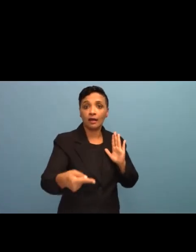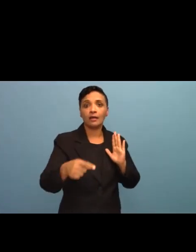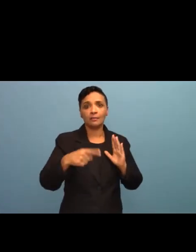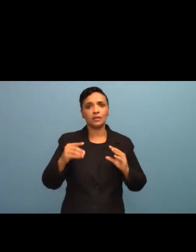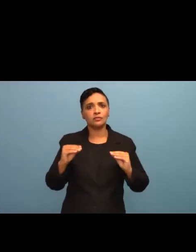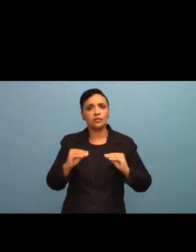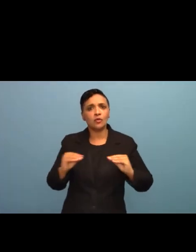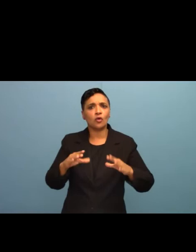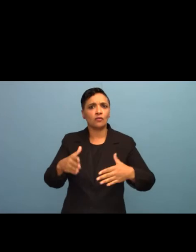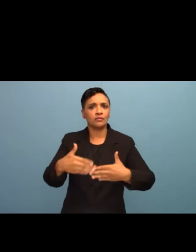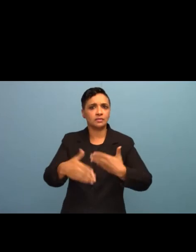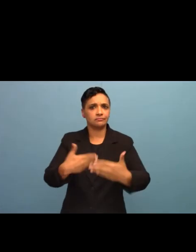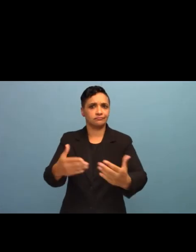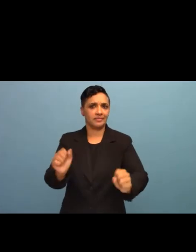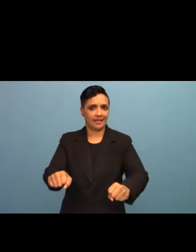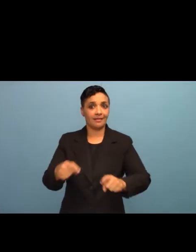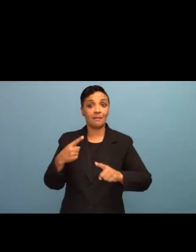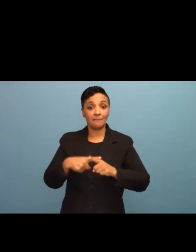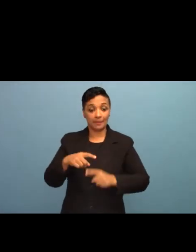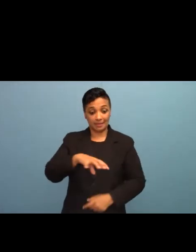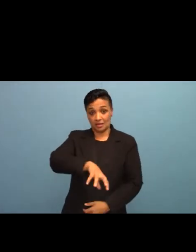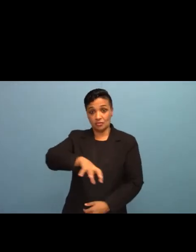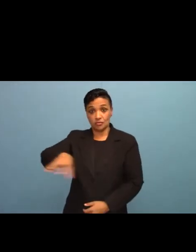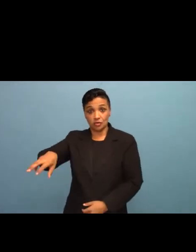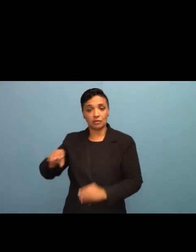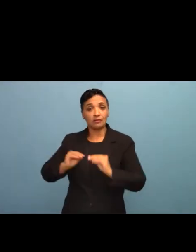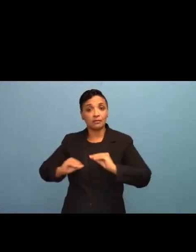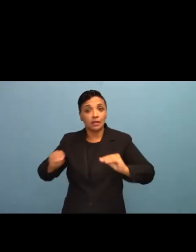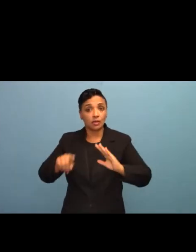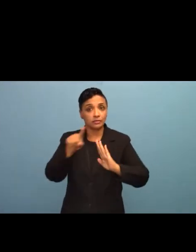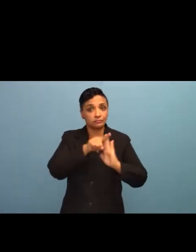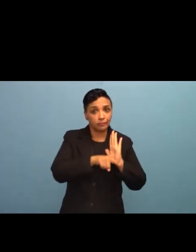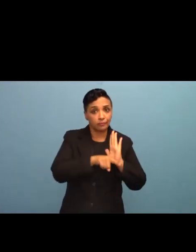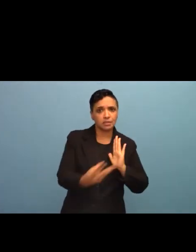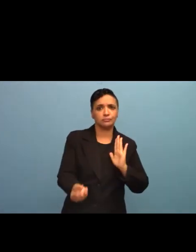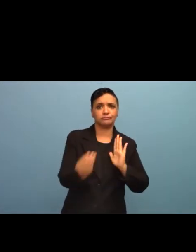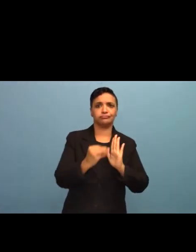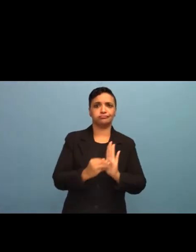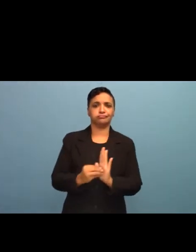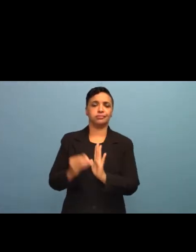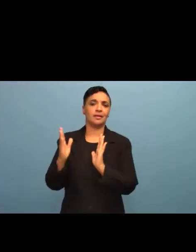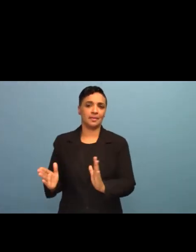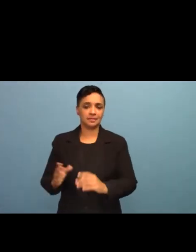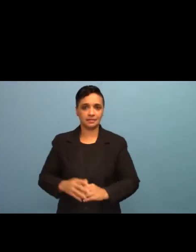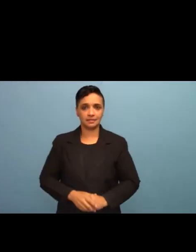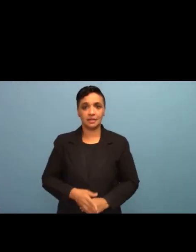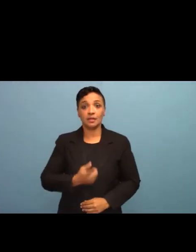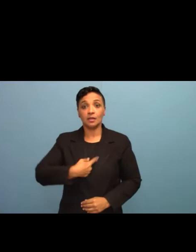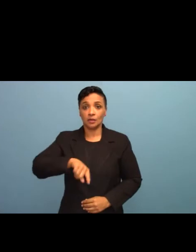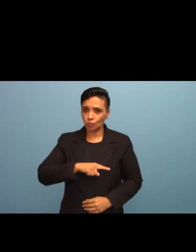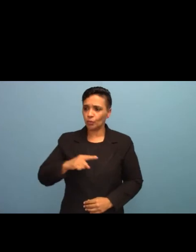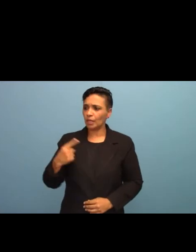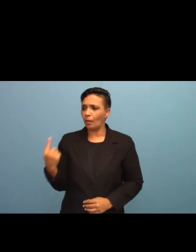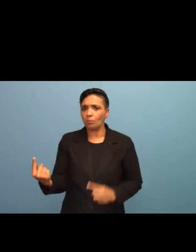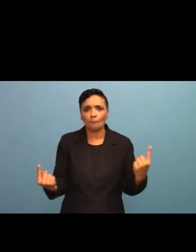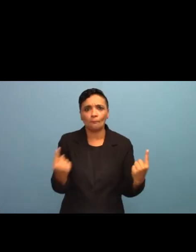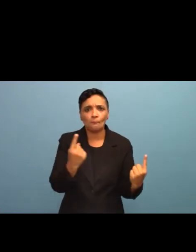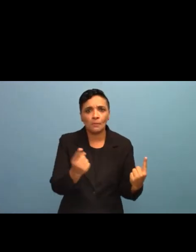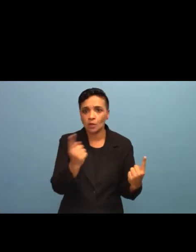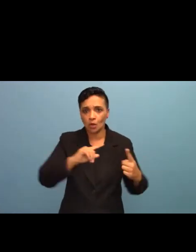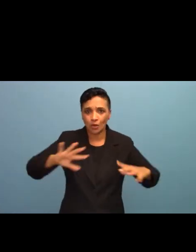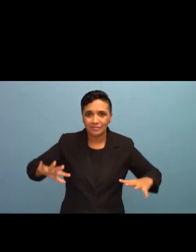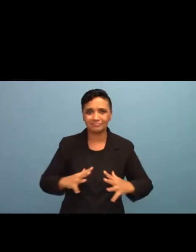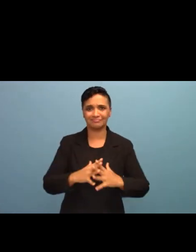their own national education and development policies. Together, we can strengthen national efforts to implement the UN Resolution on